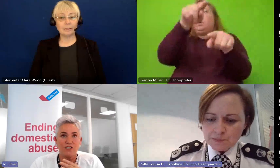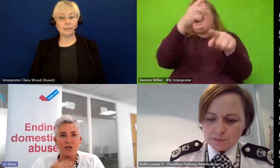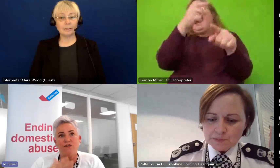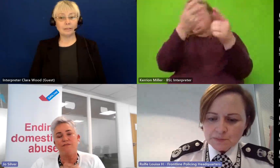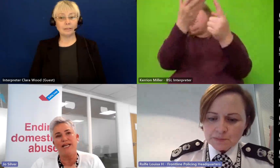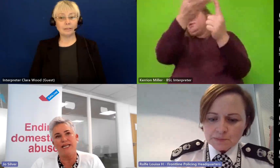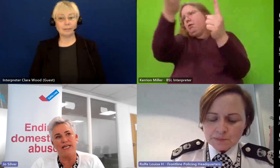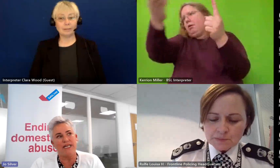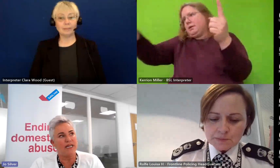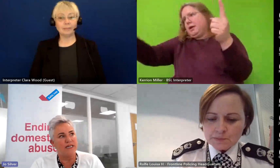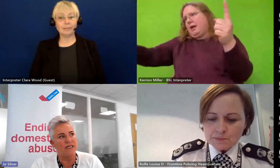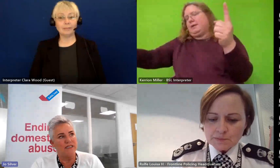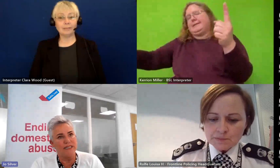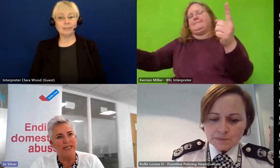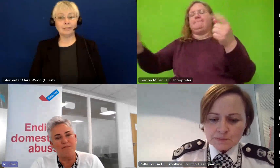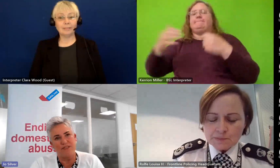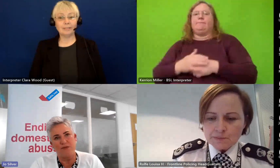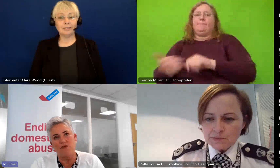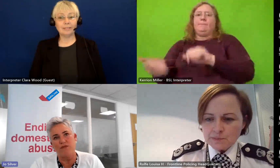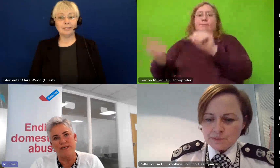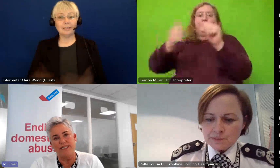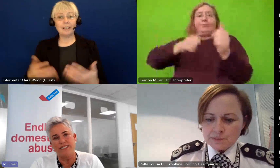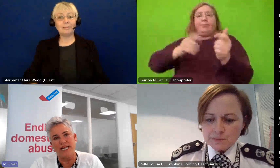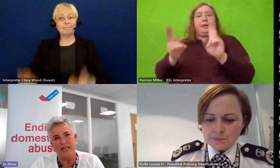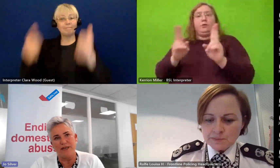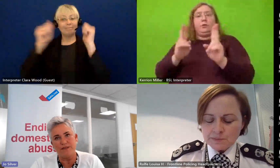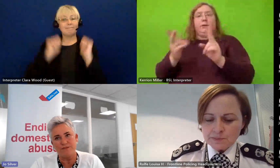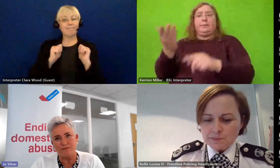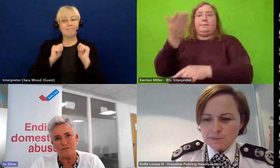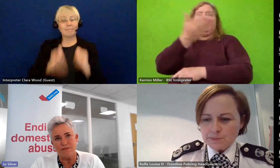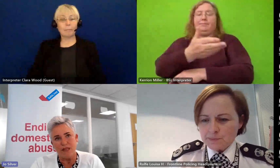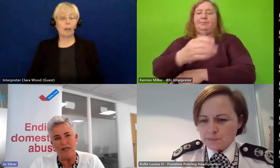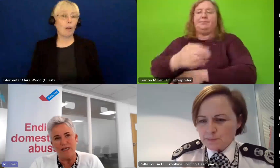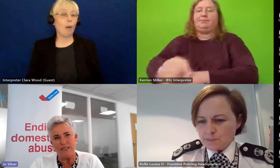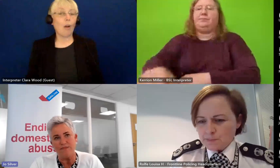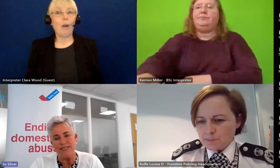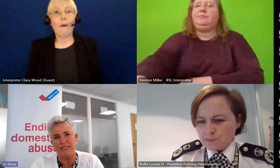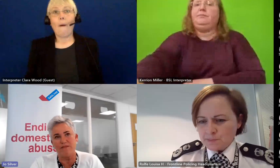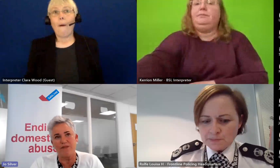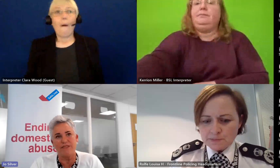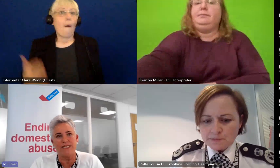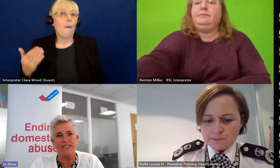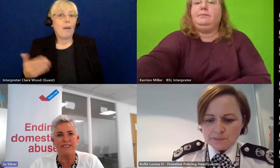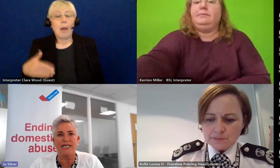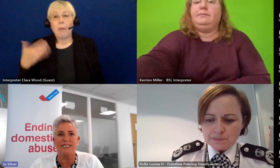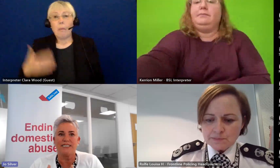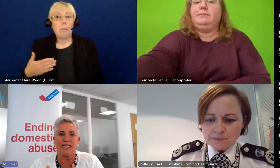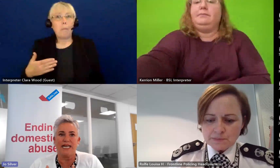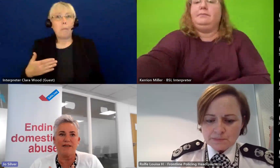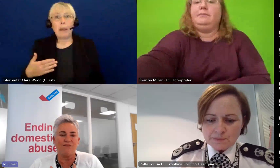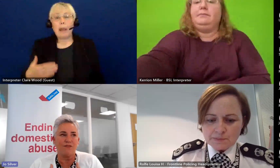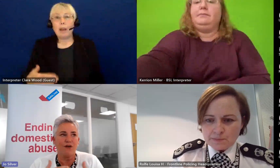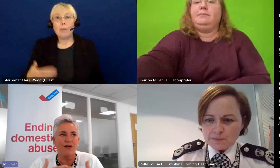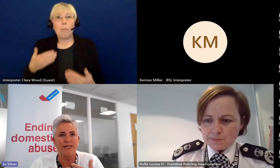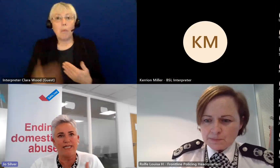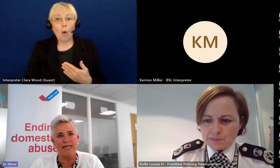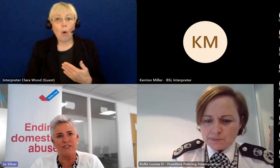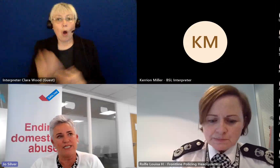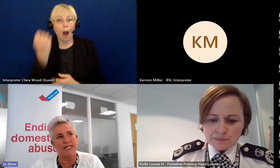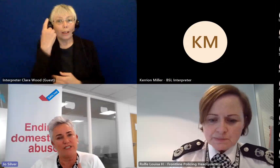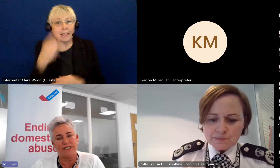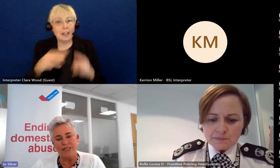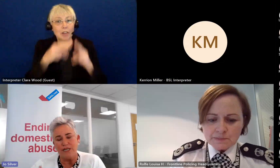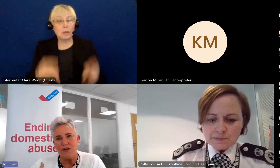There's been so many leaps forward in domestic abuse and understanding it, not